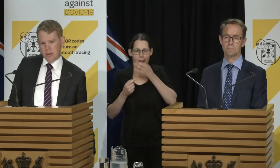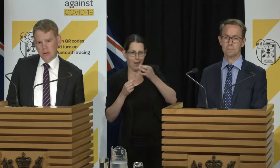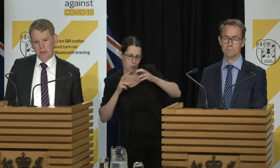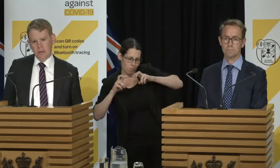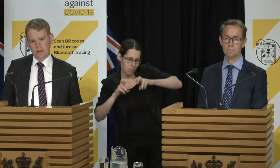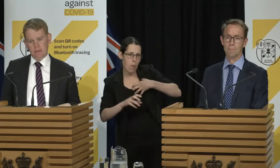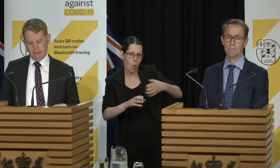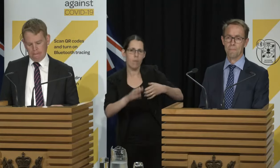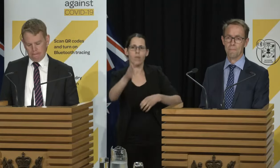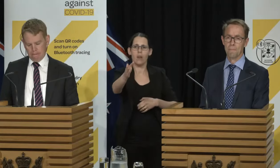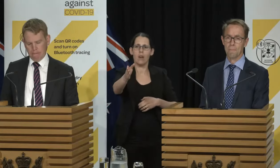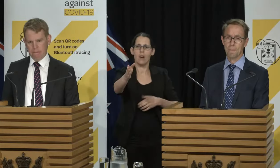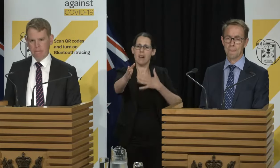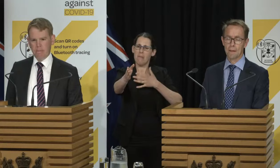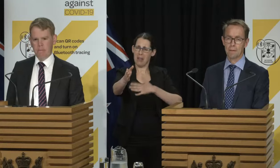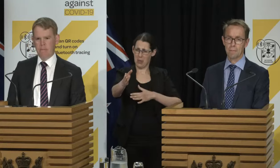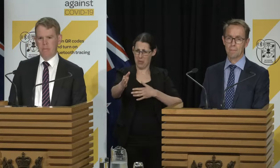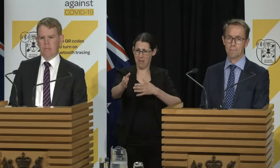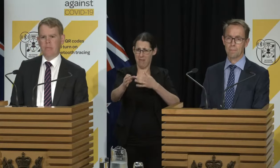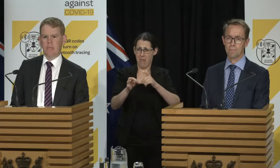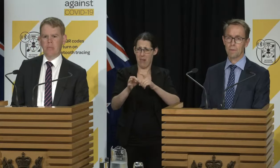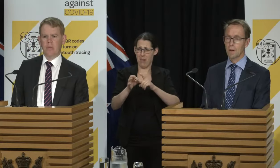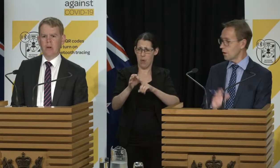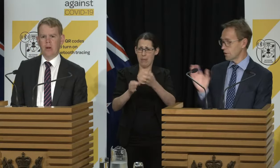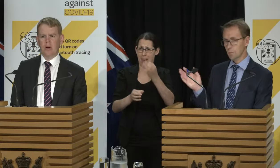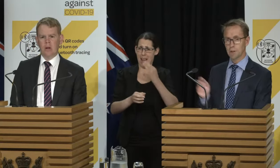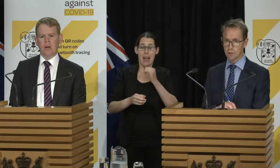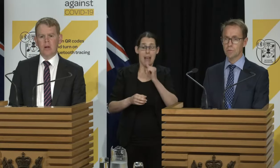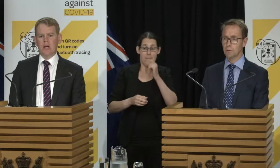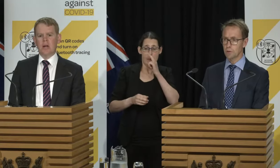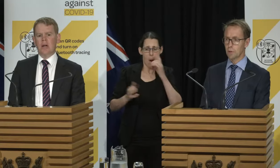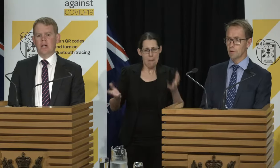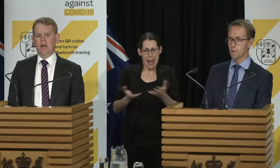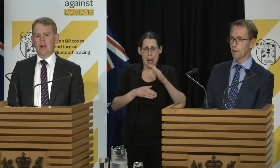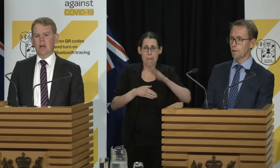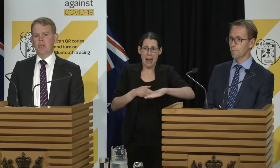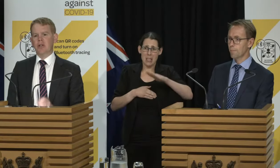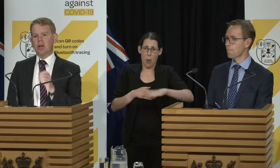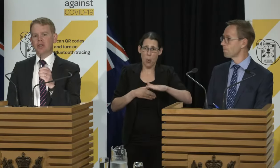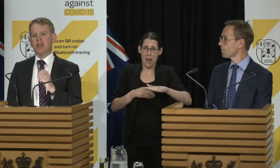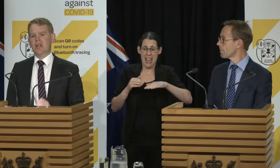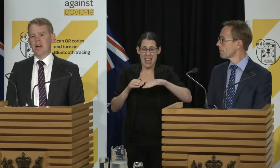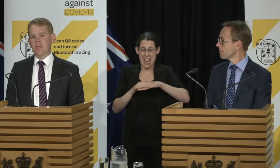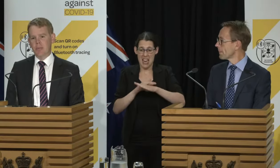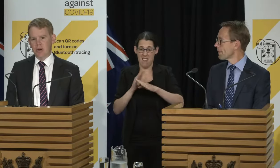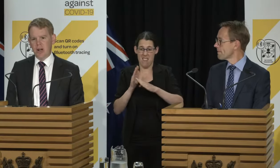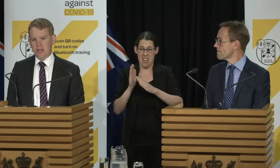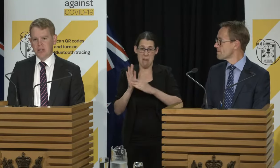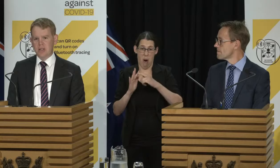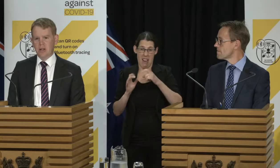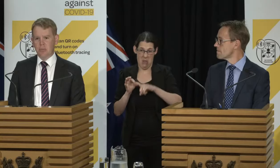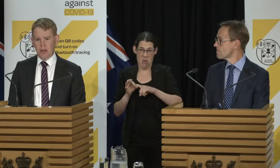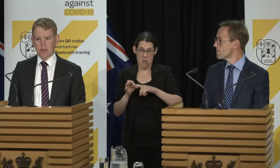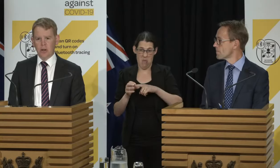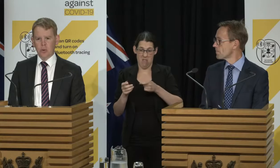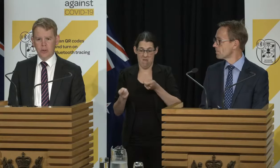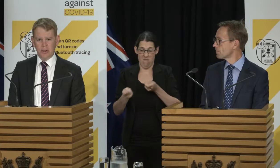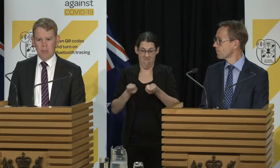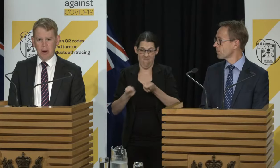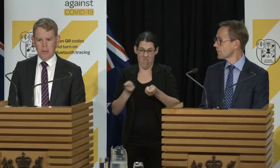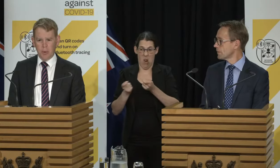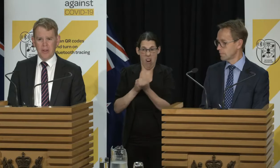playing basketball in MIQ, does that concern you? I think the Minister's already responded to that. I mean, can I just say here, people are allowed to exercise by